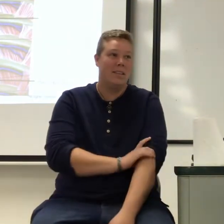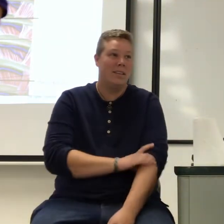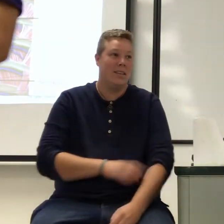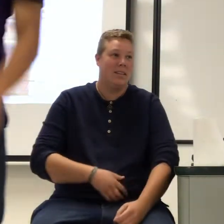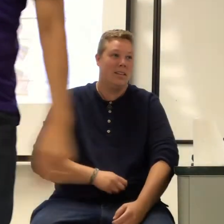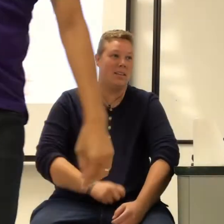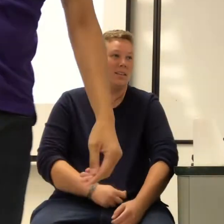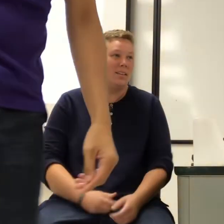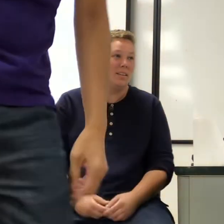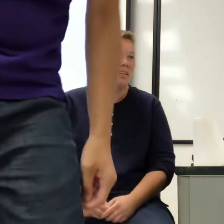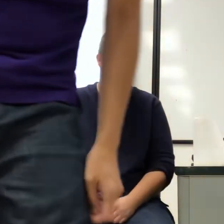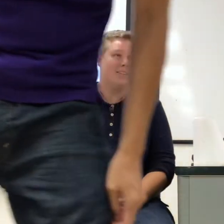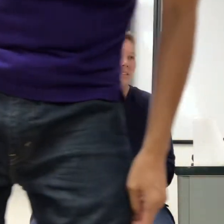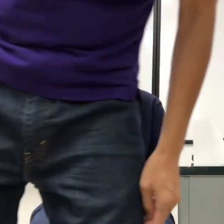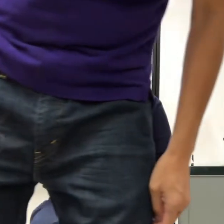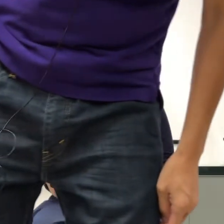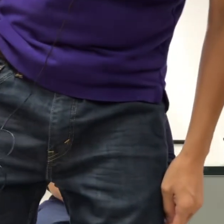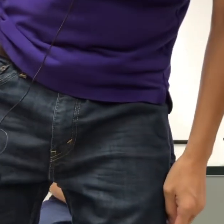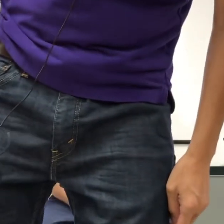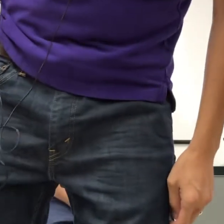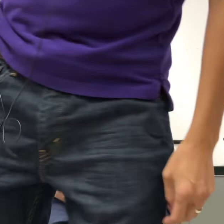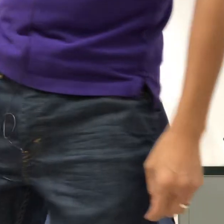get started.